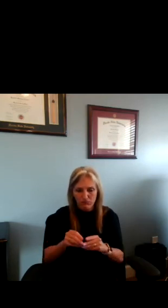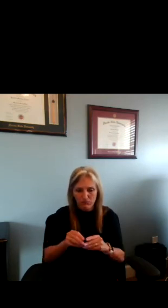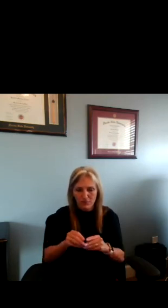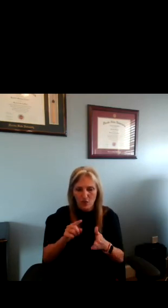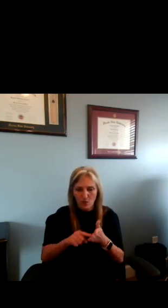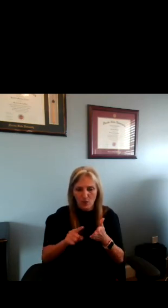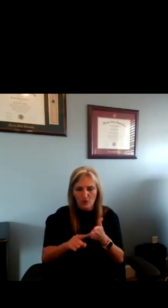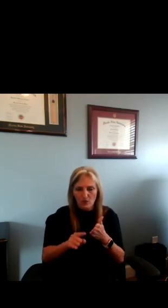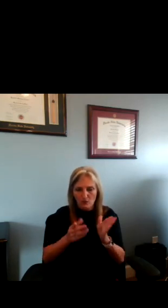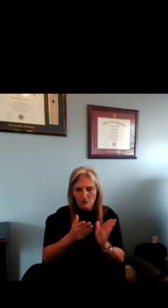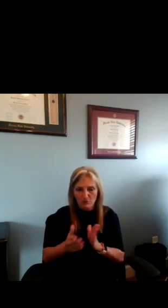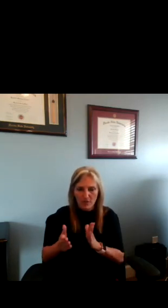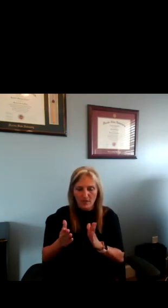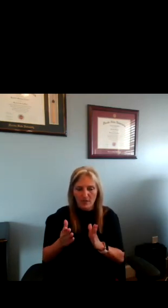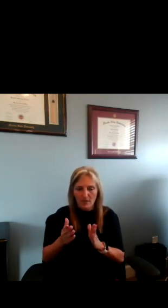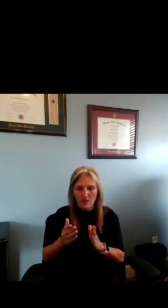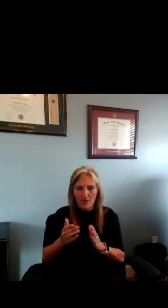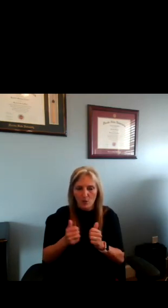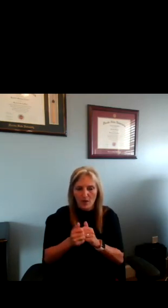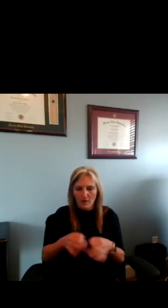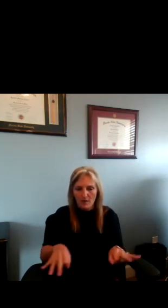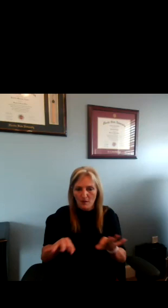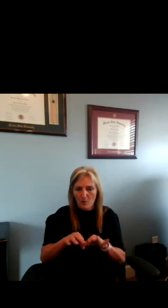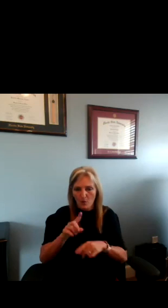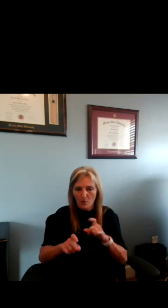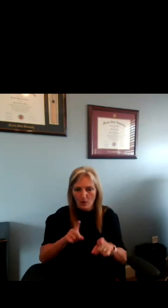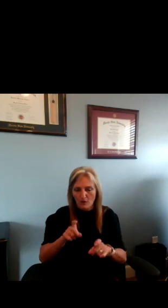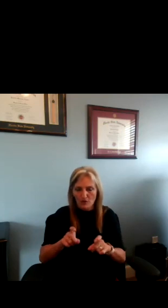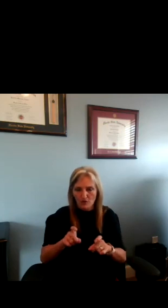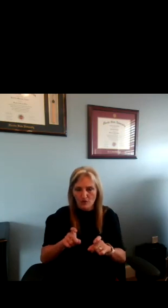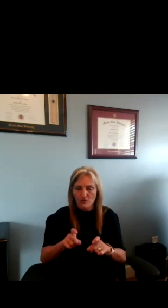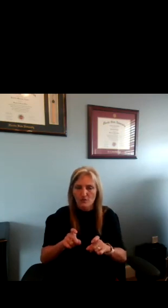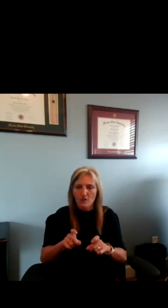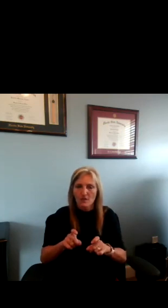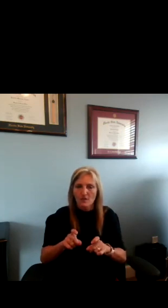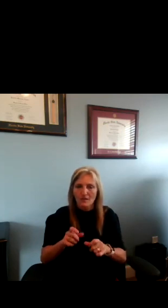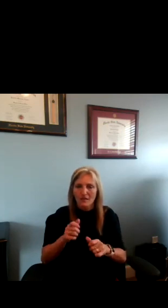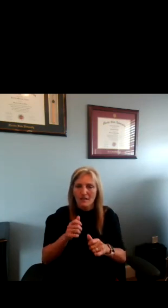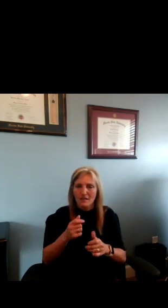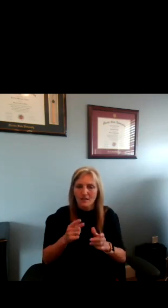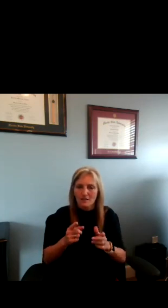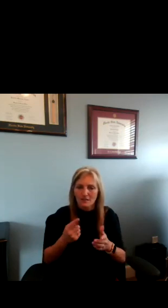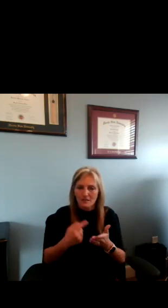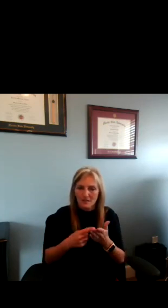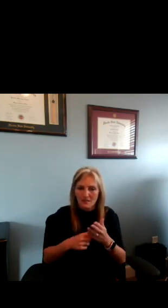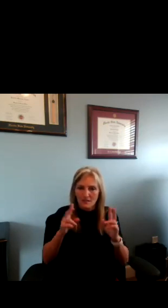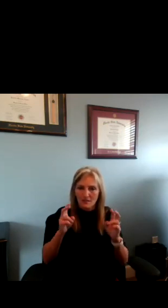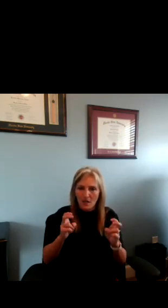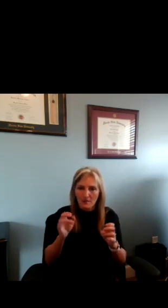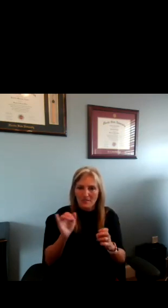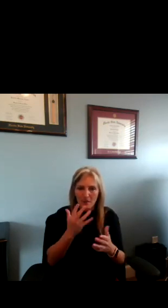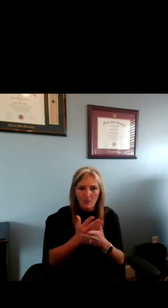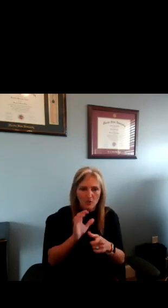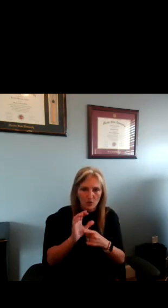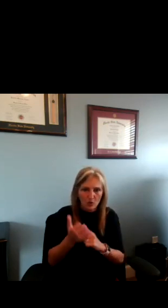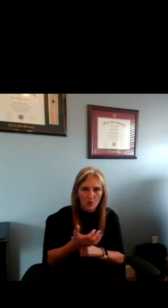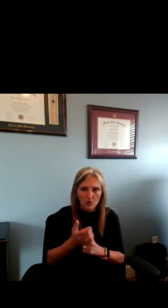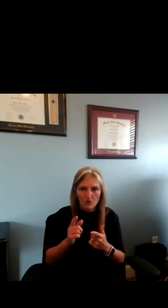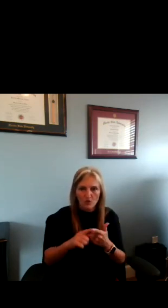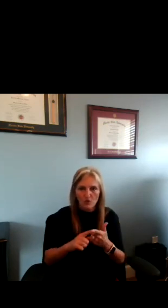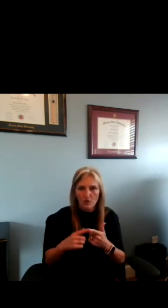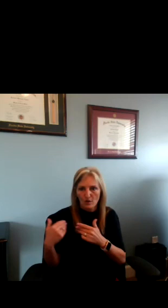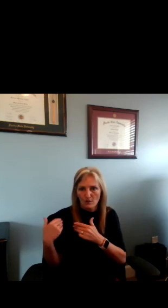structured around important questions facing those interested in prison reform. The agenda covers topics like prison culture, oversight and